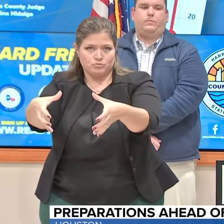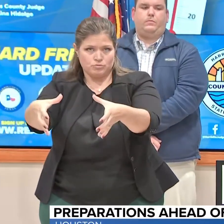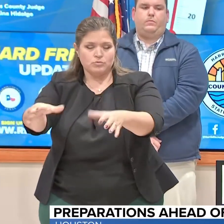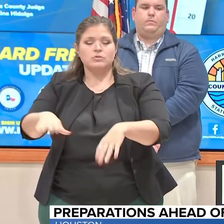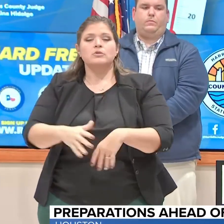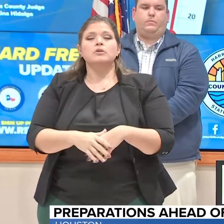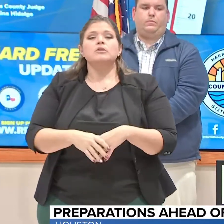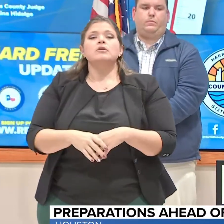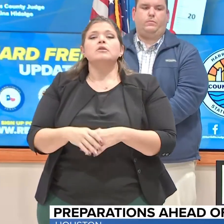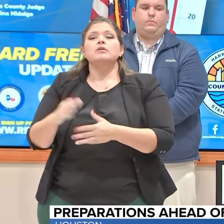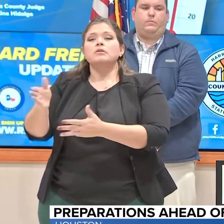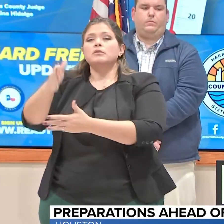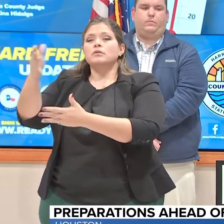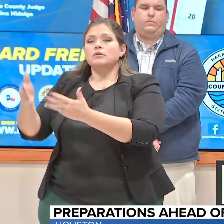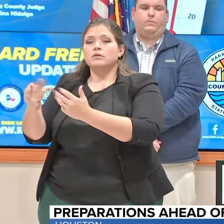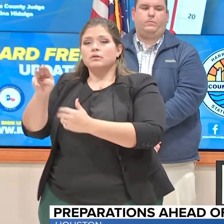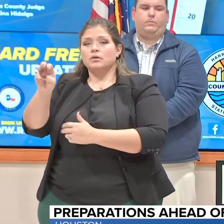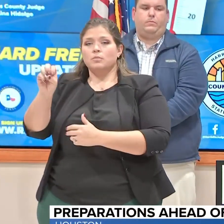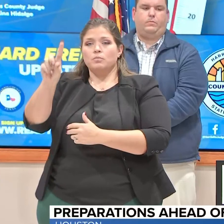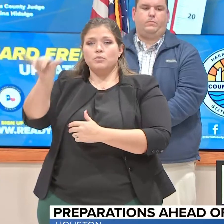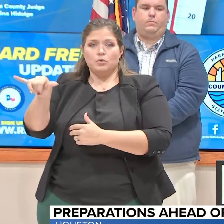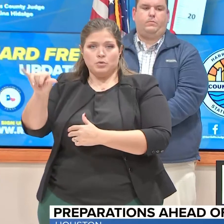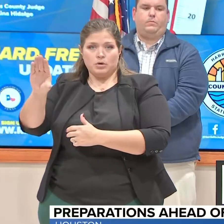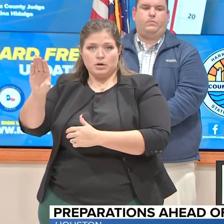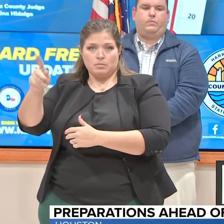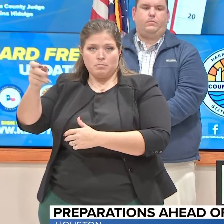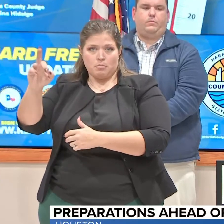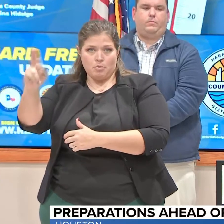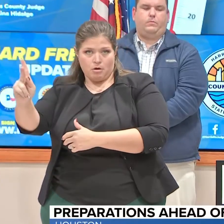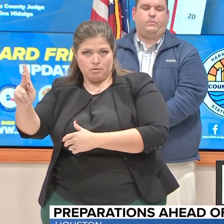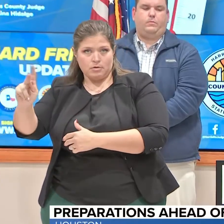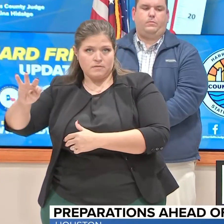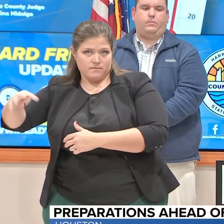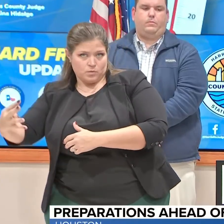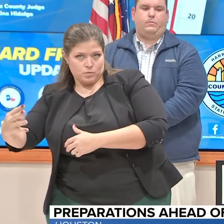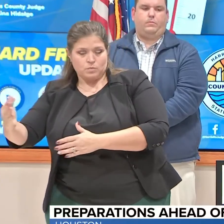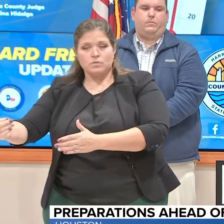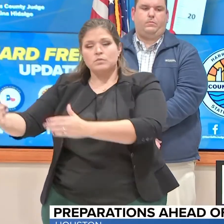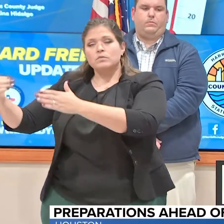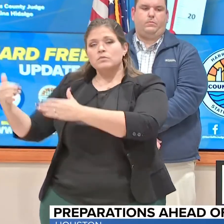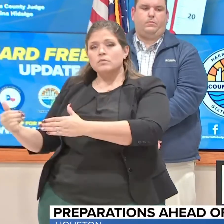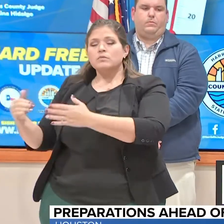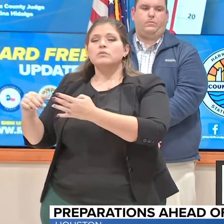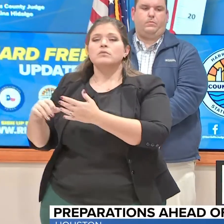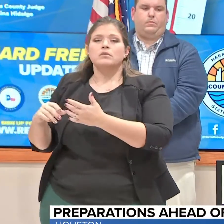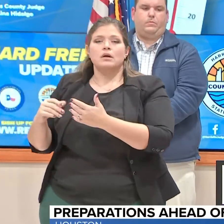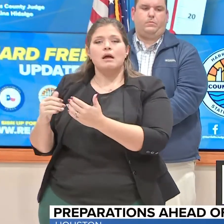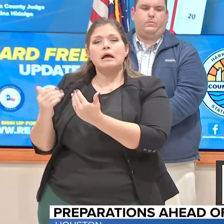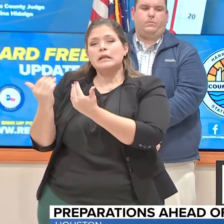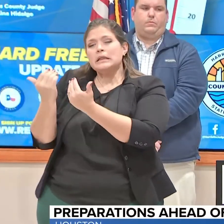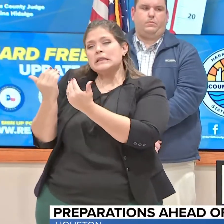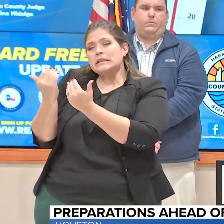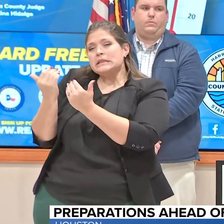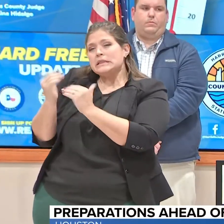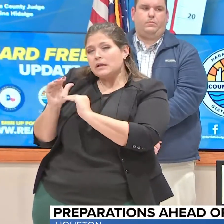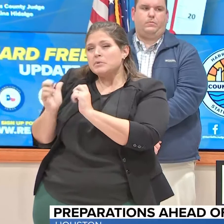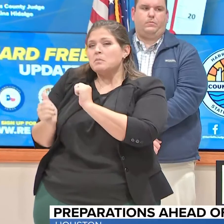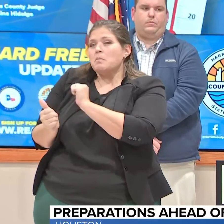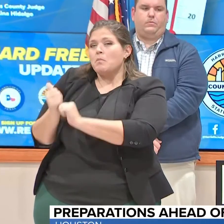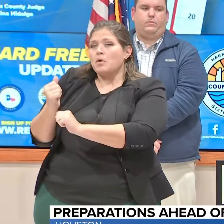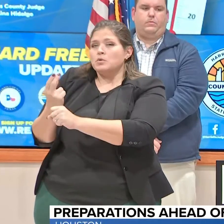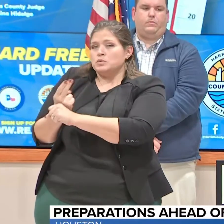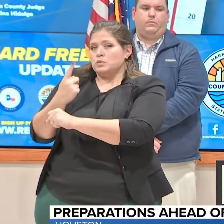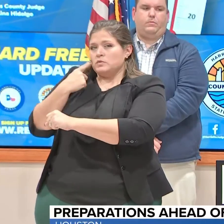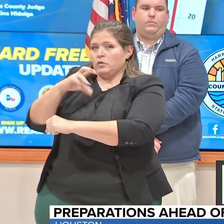And then Moody Park will be the fourth one. And then on a limited basis, primarily to be used by